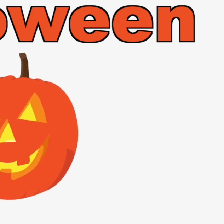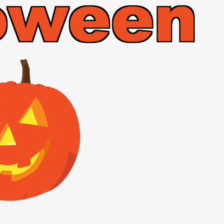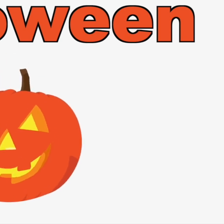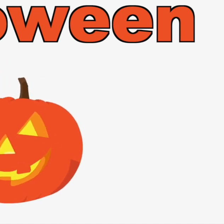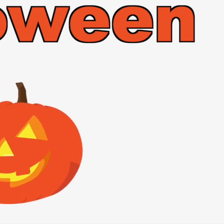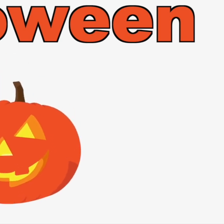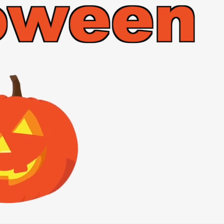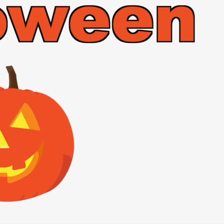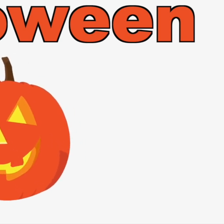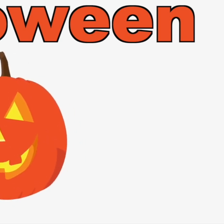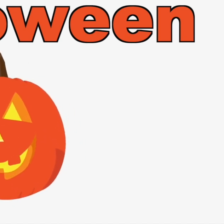Halloween.